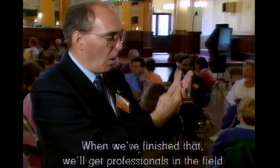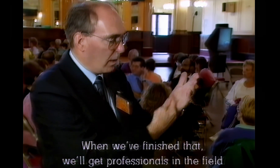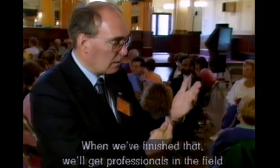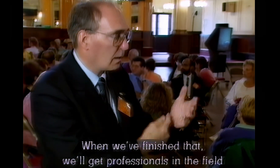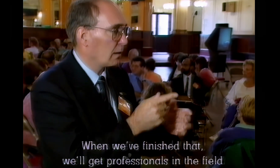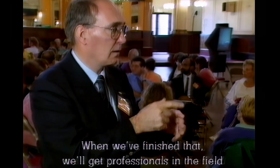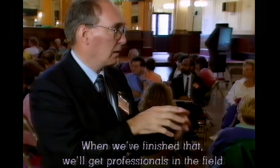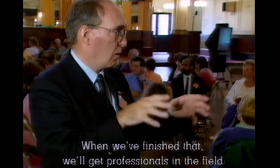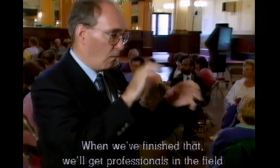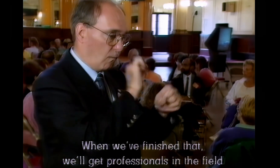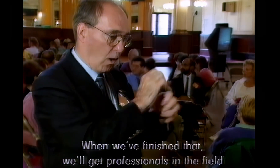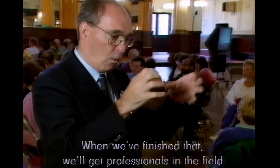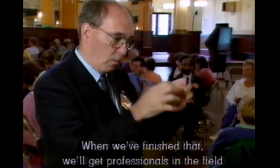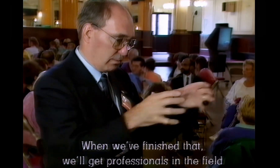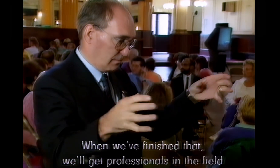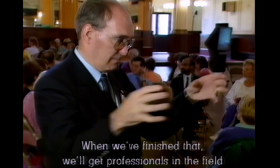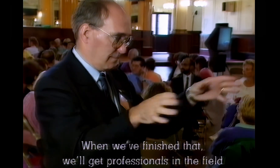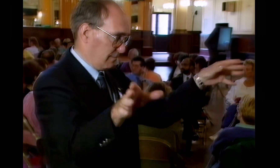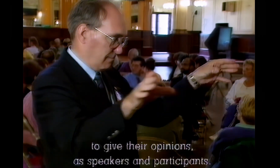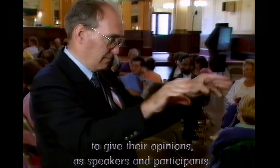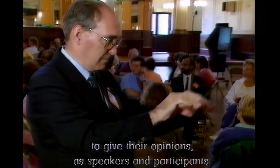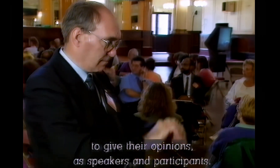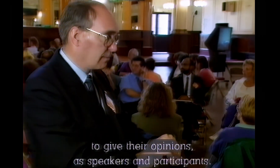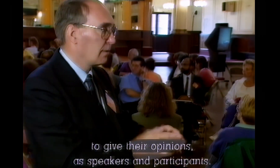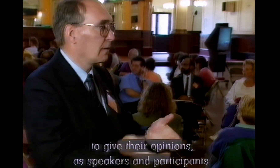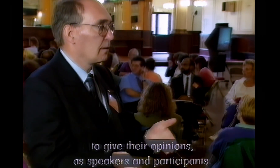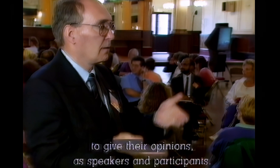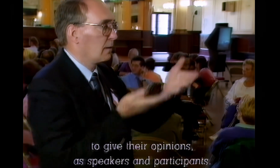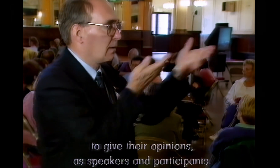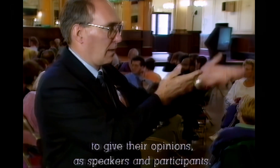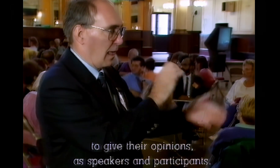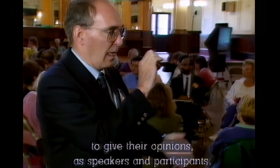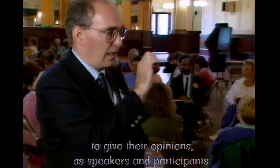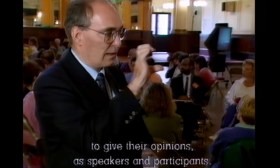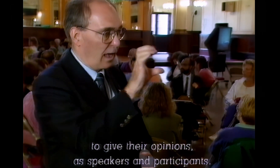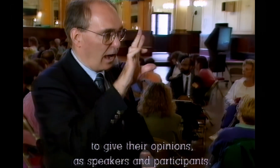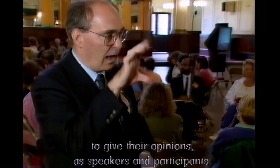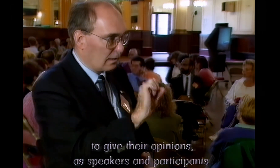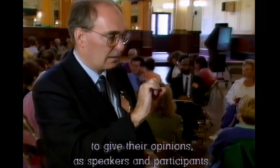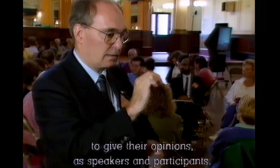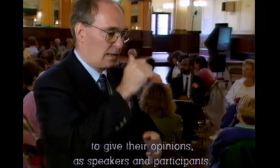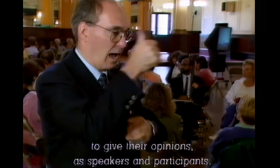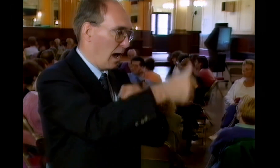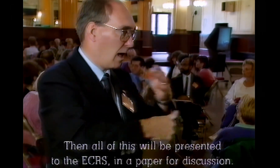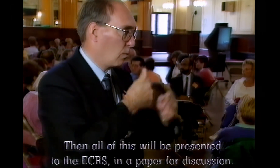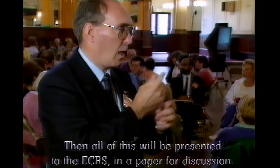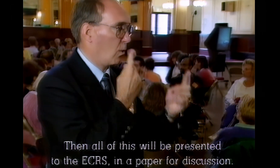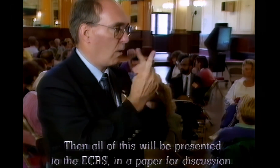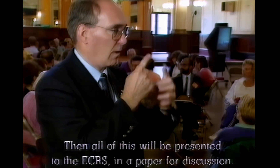Then, when we finish that, we'll get professionals in the field to give their opinions as speakers and participants. And then all of this will be presented